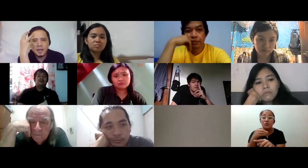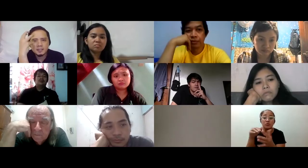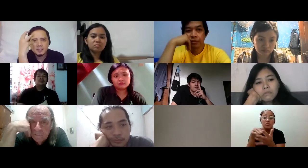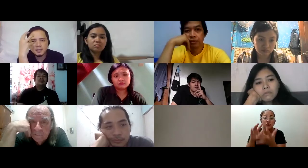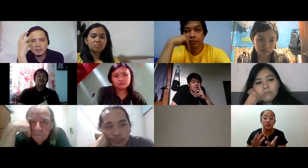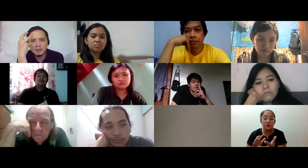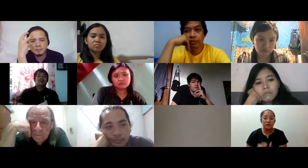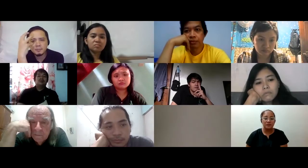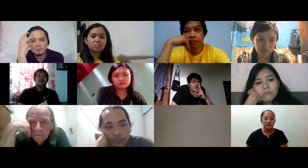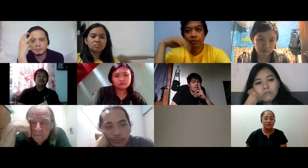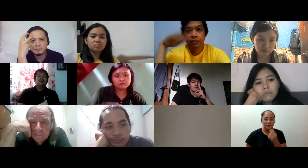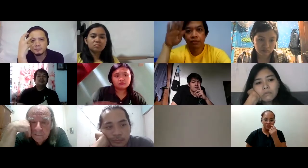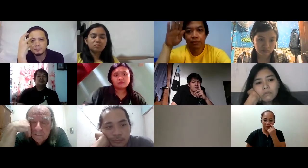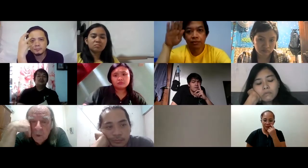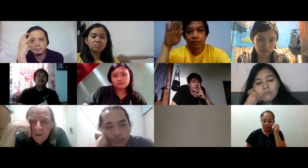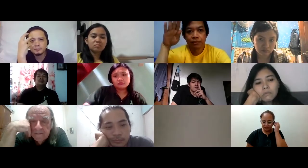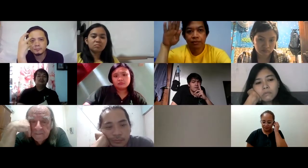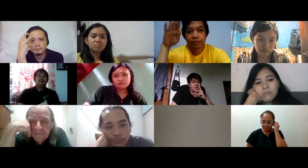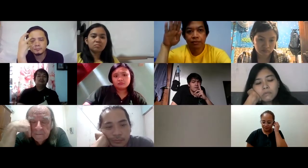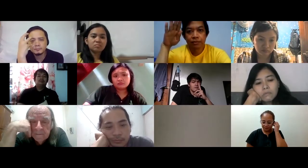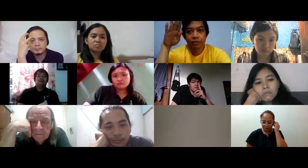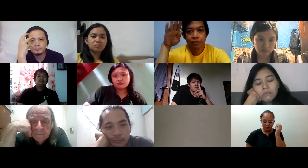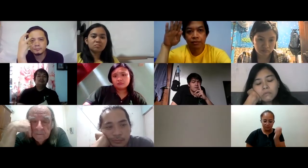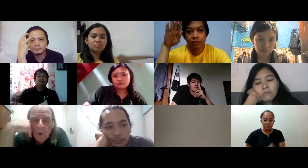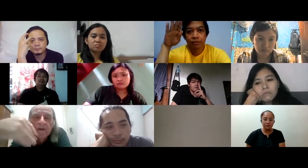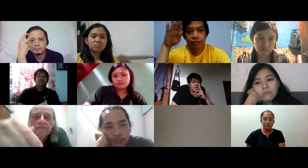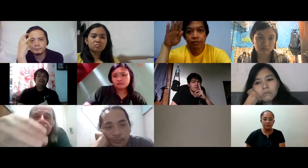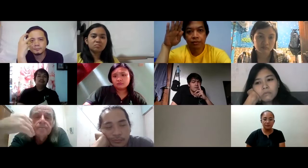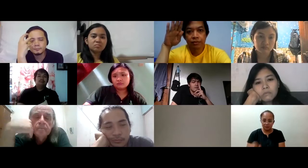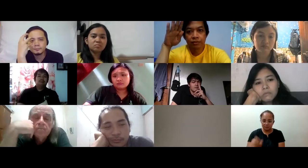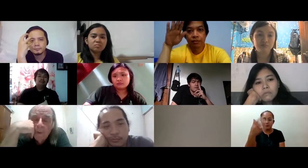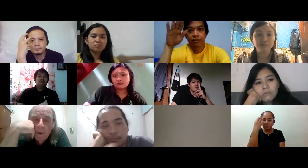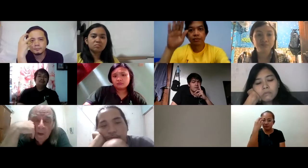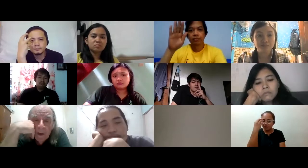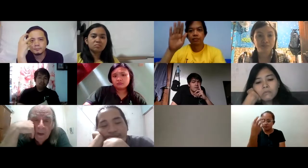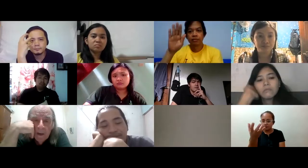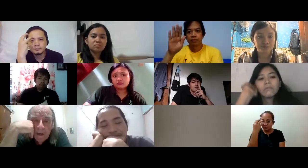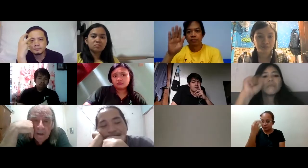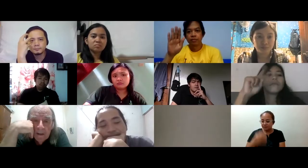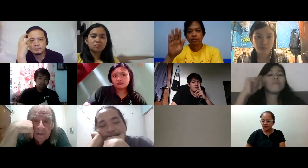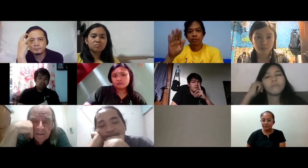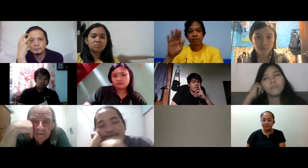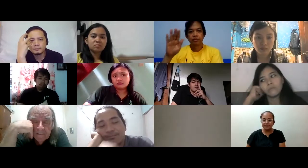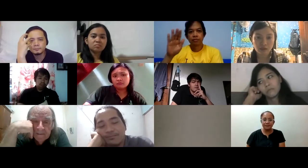Ray has his hand up. Okay. Okay.